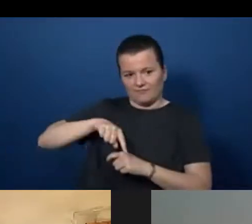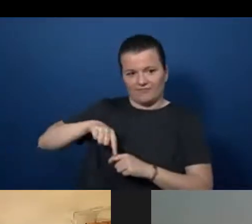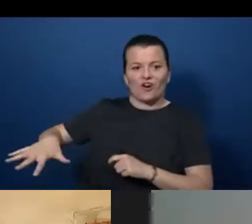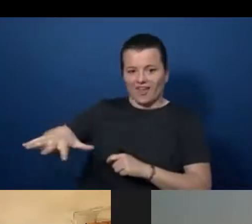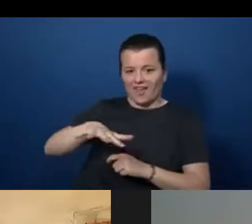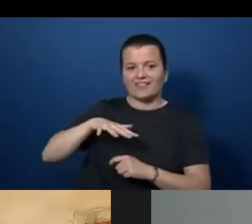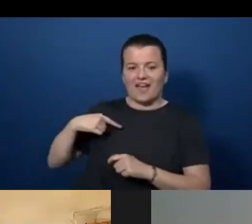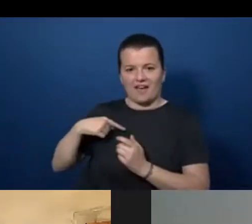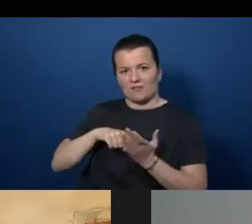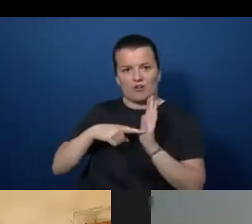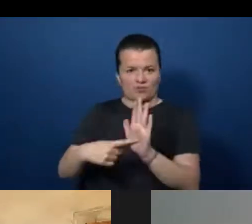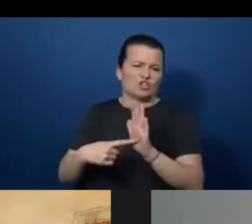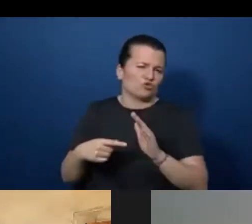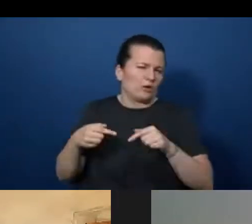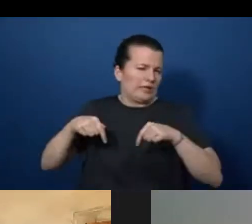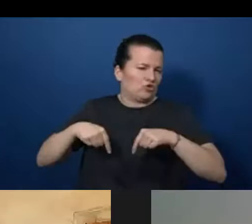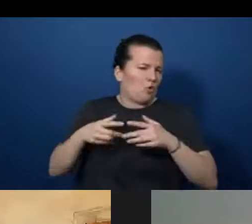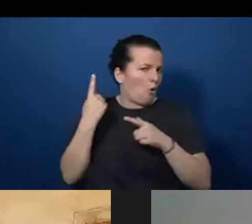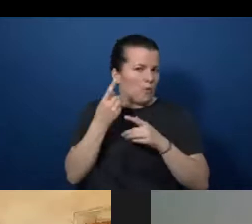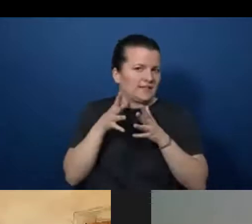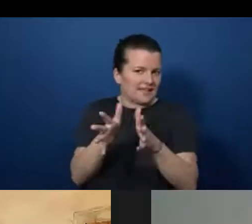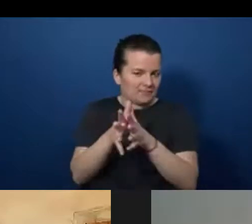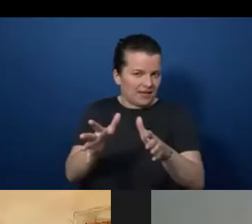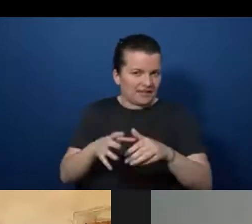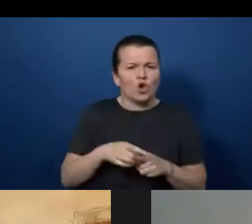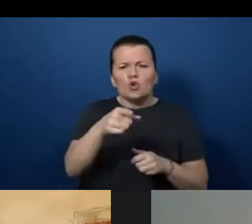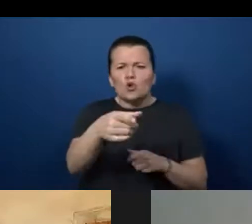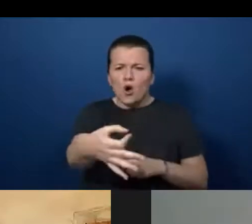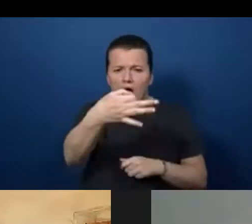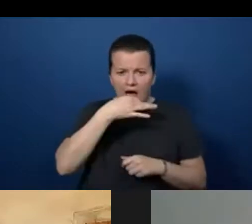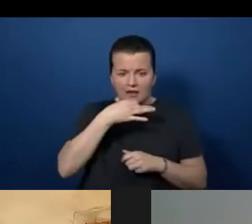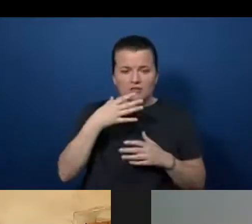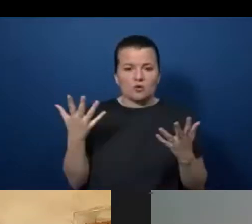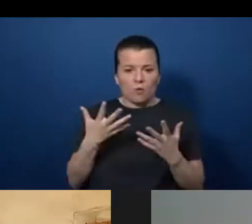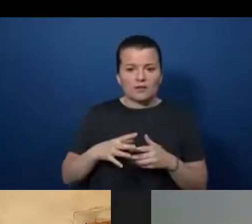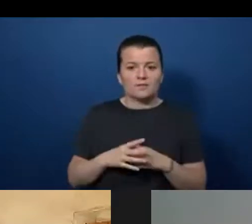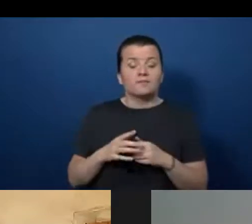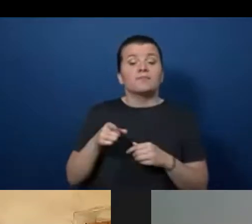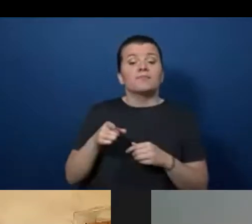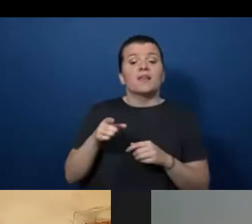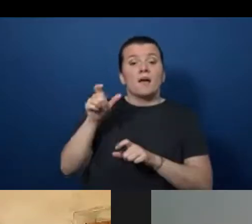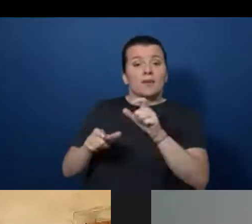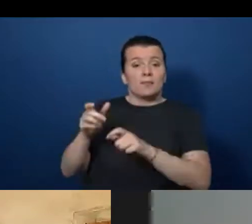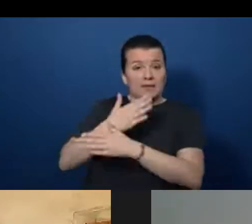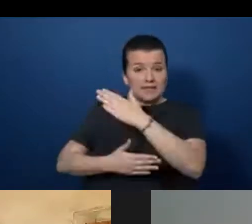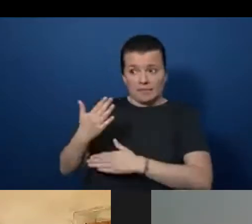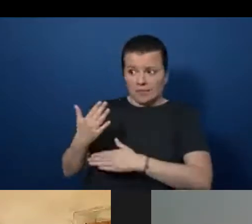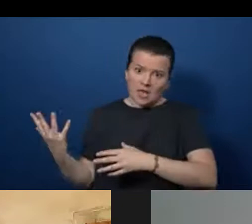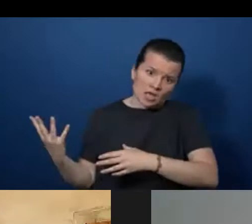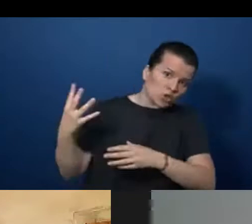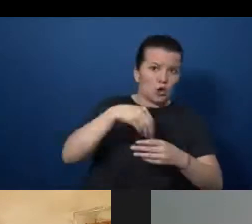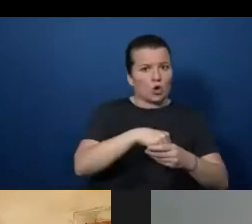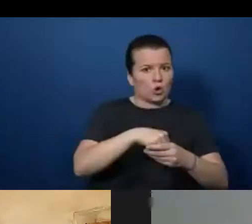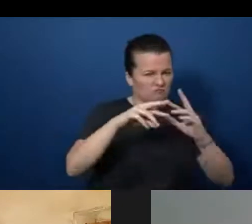question around disability and inclusive research with people with disability, my experience is